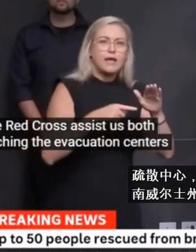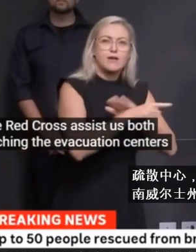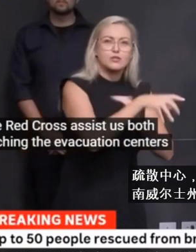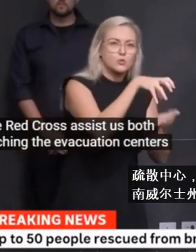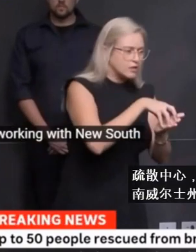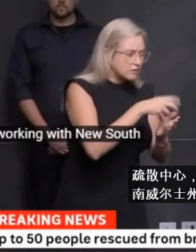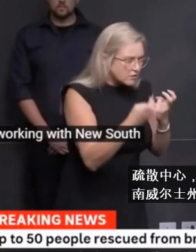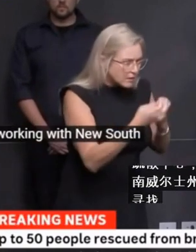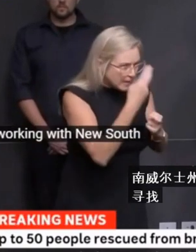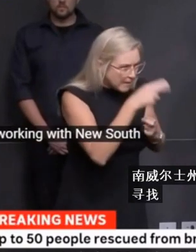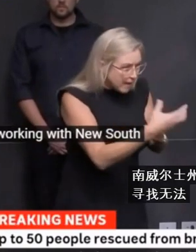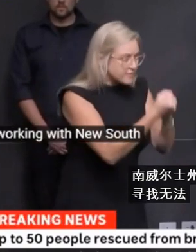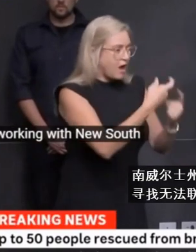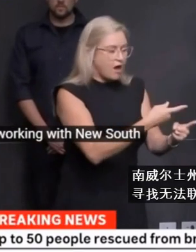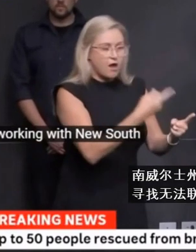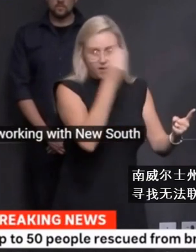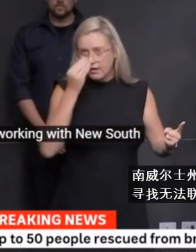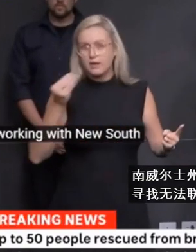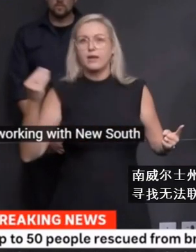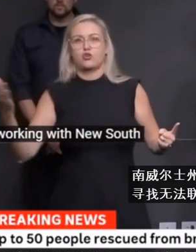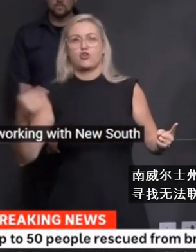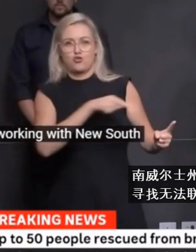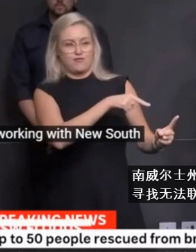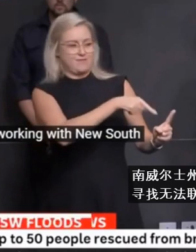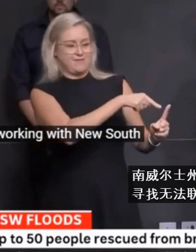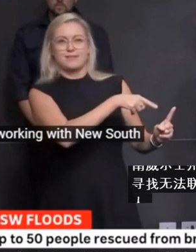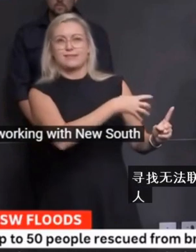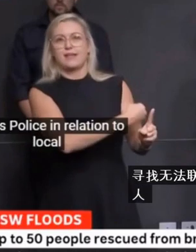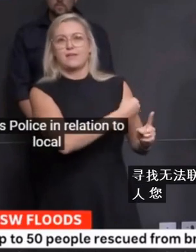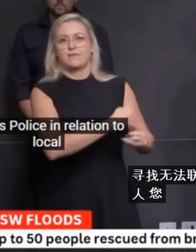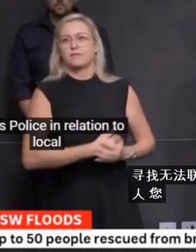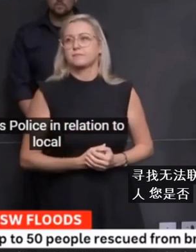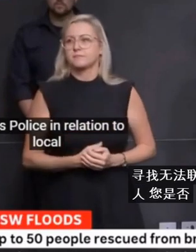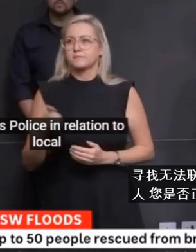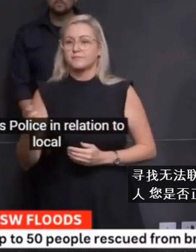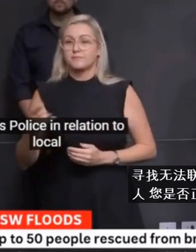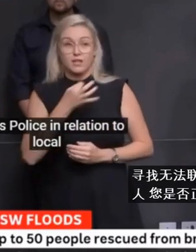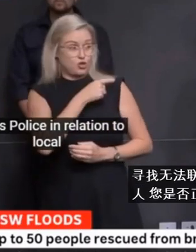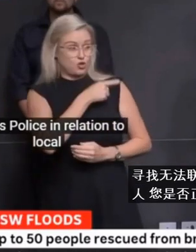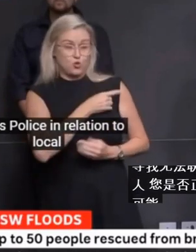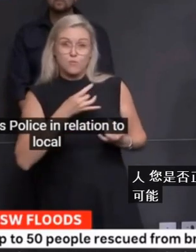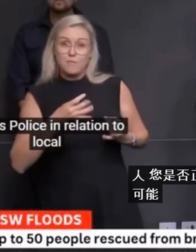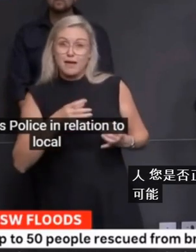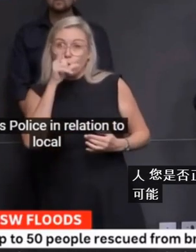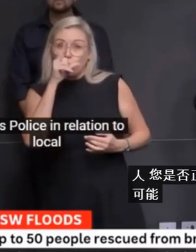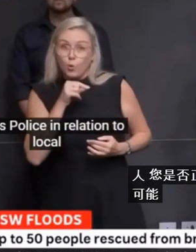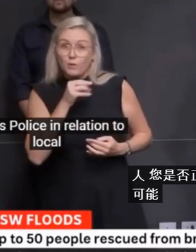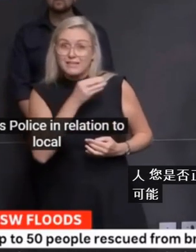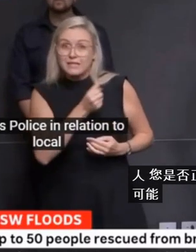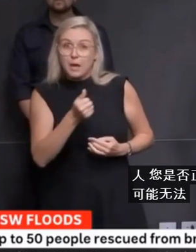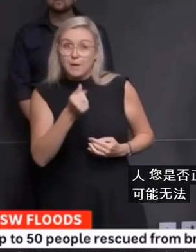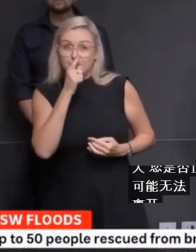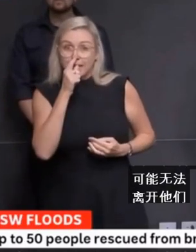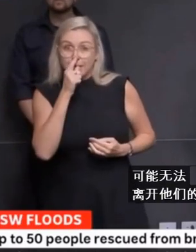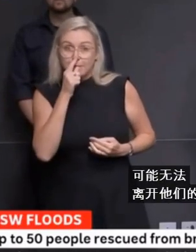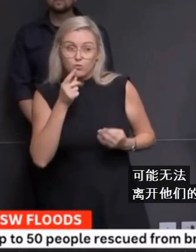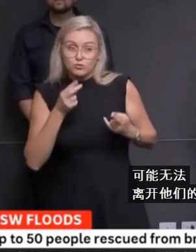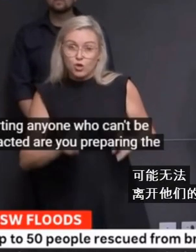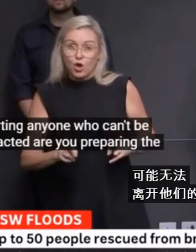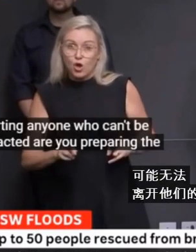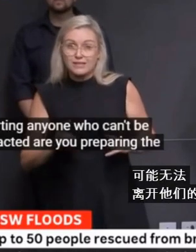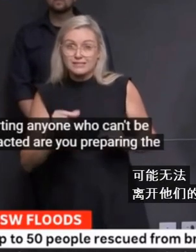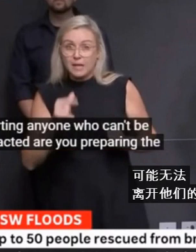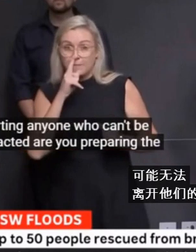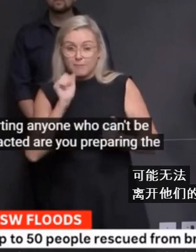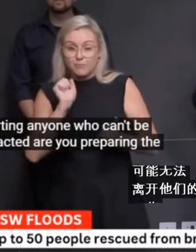Wales Police in relation to locating anyone who can't be contacted. Are you preparing for fatalities that may be people that were unable to get out of